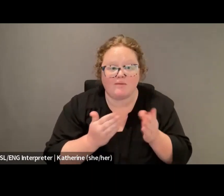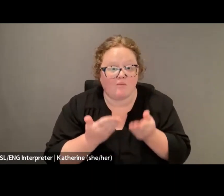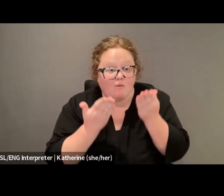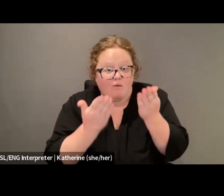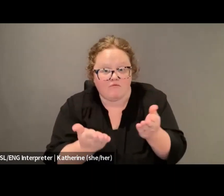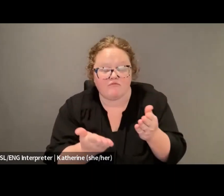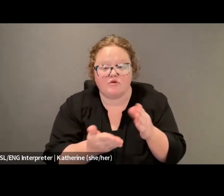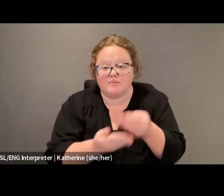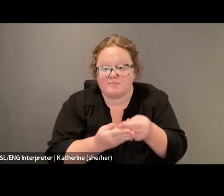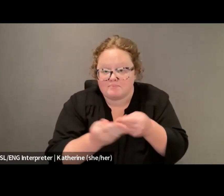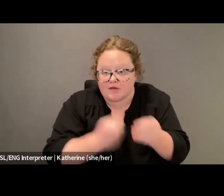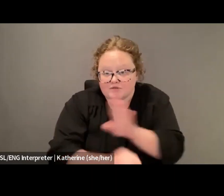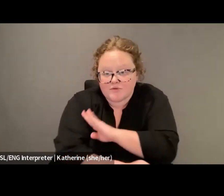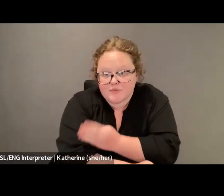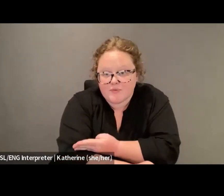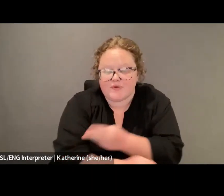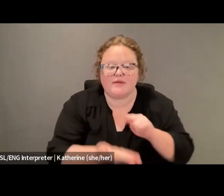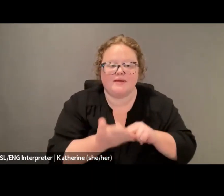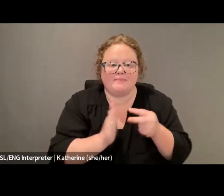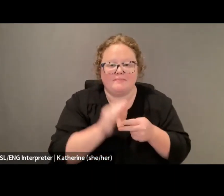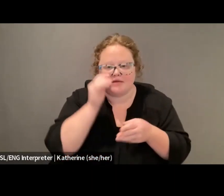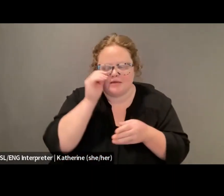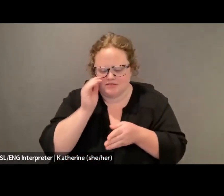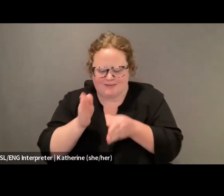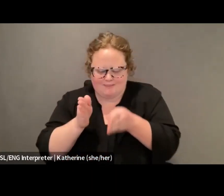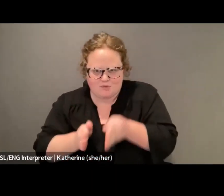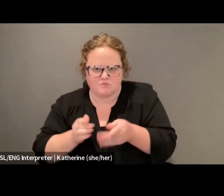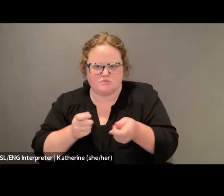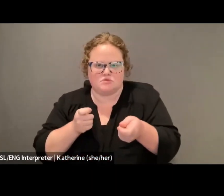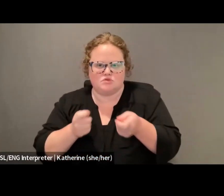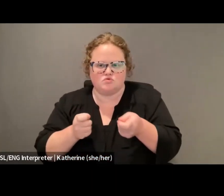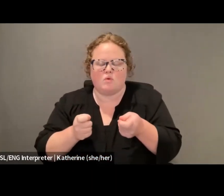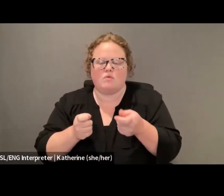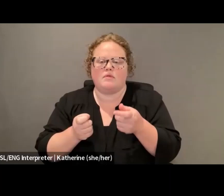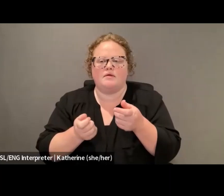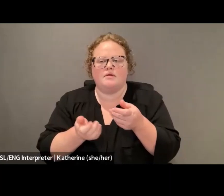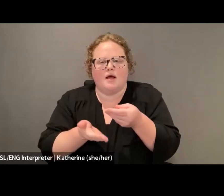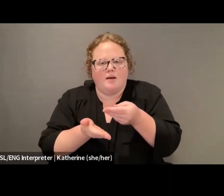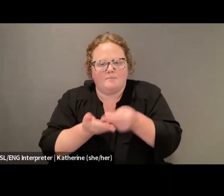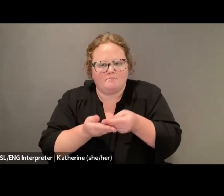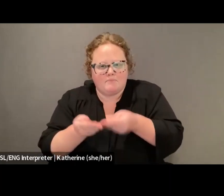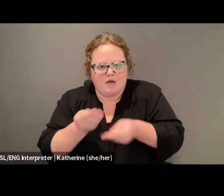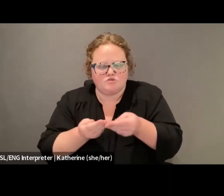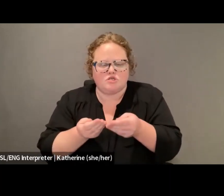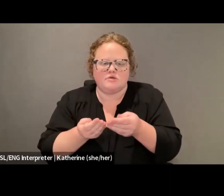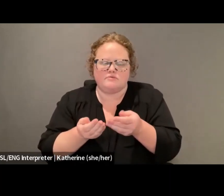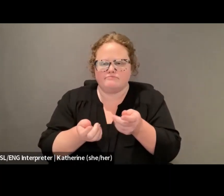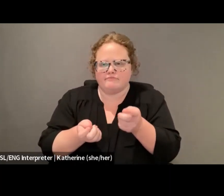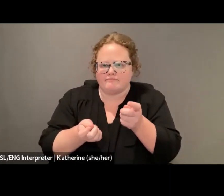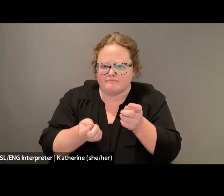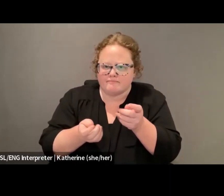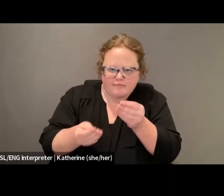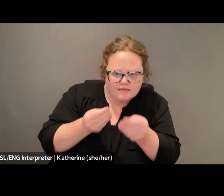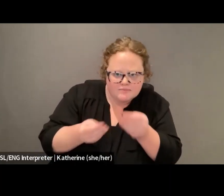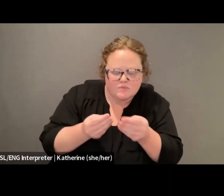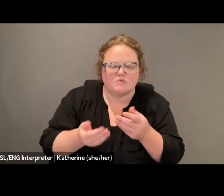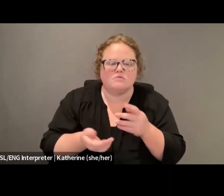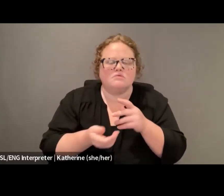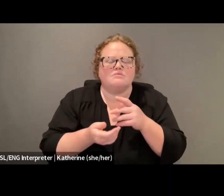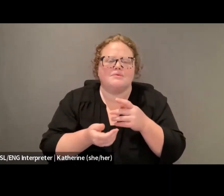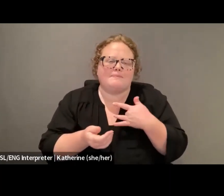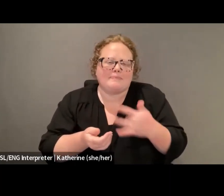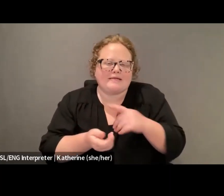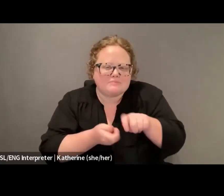the participant is controlling a flexible budget. It's often a dollar amount. It might be a dollar amount per month. It might be a dollar amount